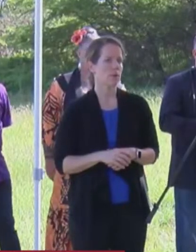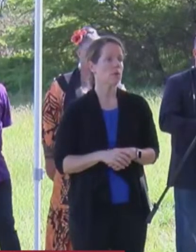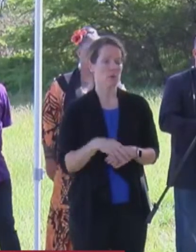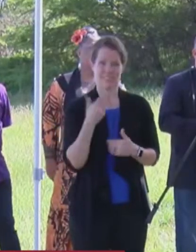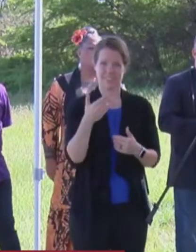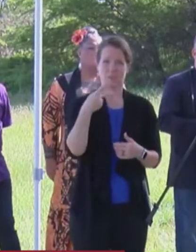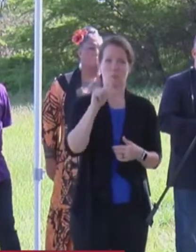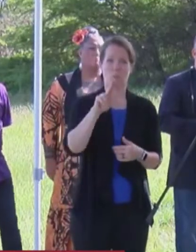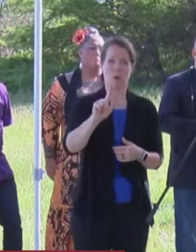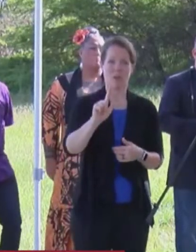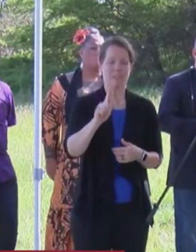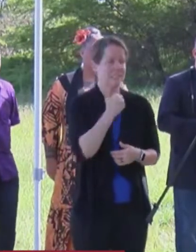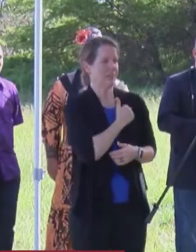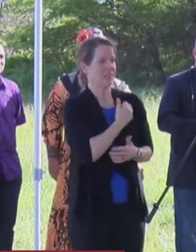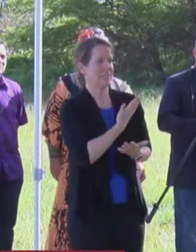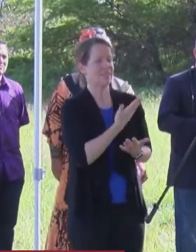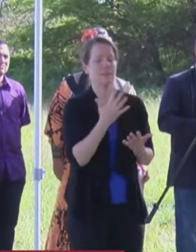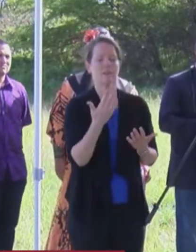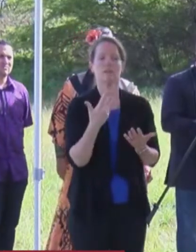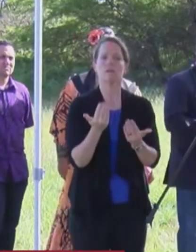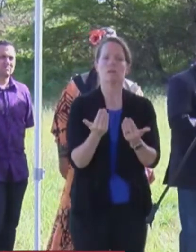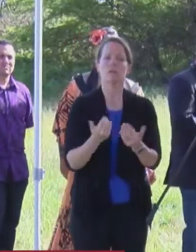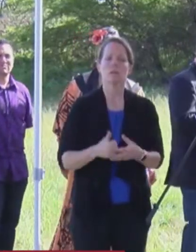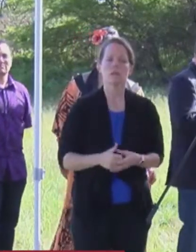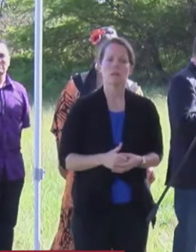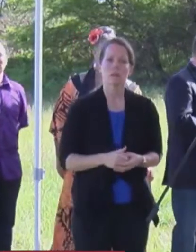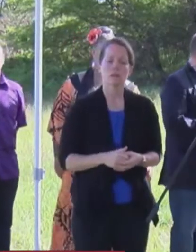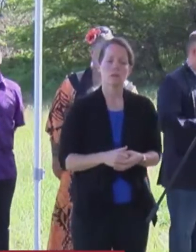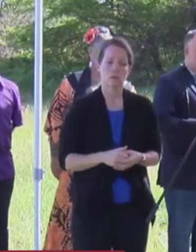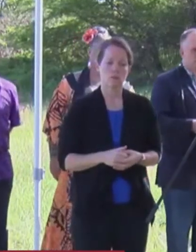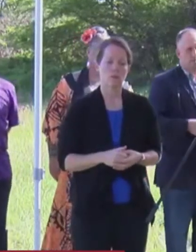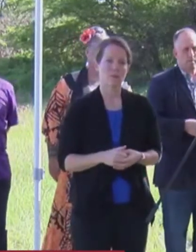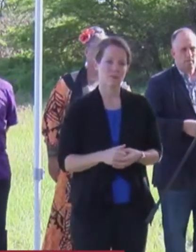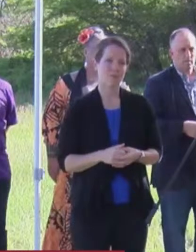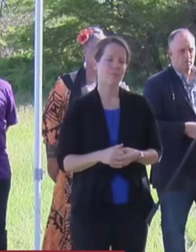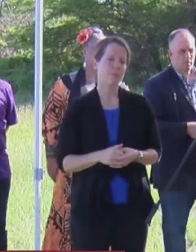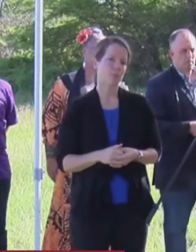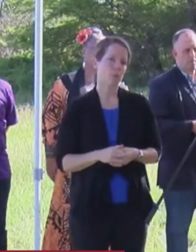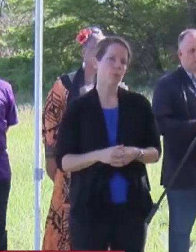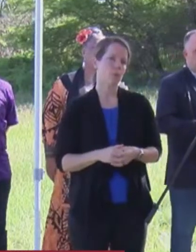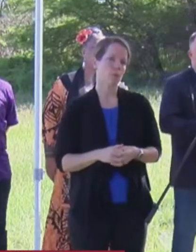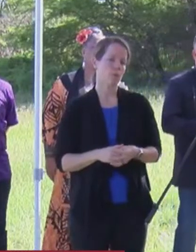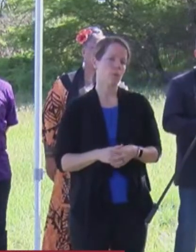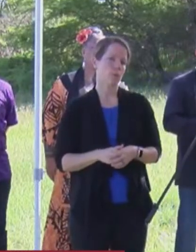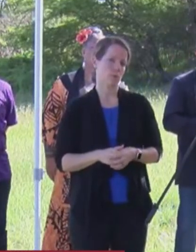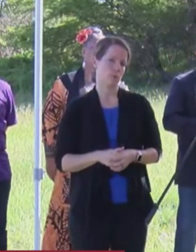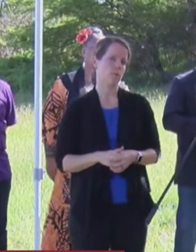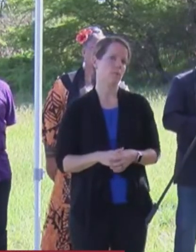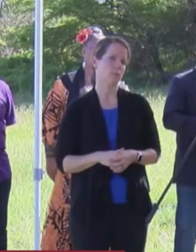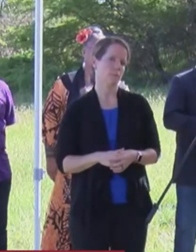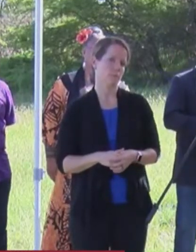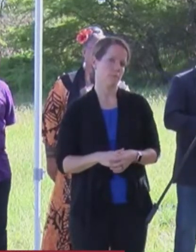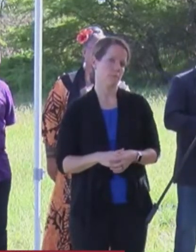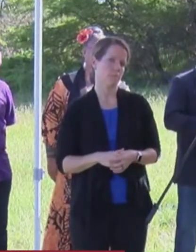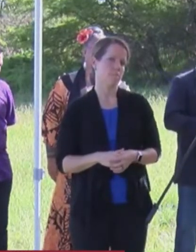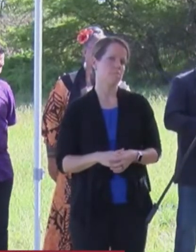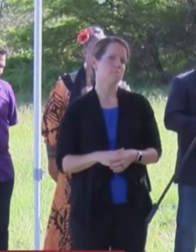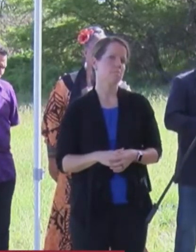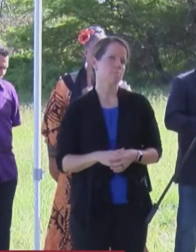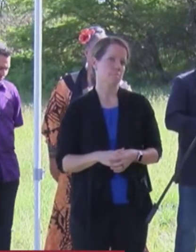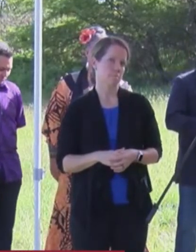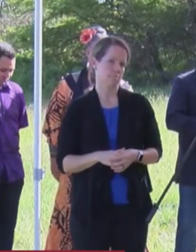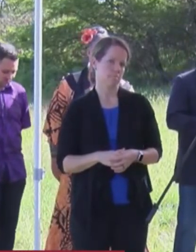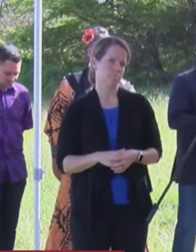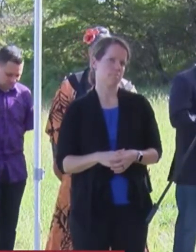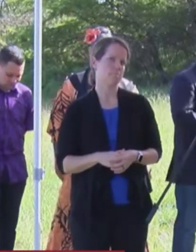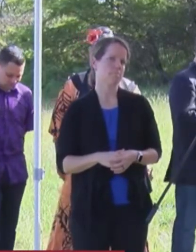Go ahead, Paul. Thank you. If there is in fact a government shutdown, which I'm sure everybody's hoping there isn't, how that might affect the distribution of funds and the ongoing